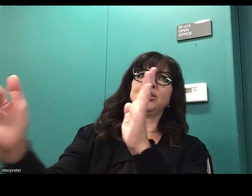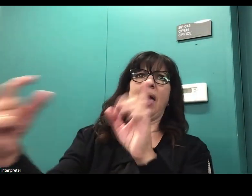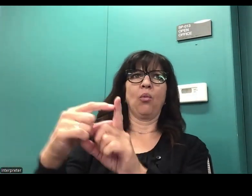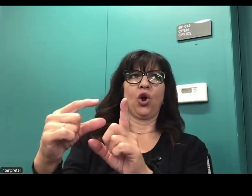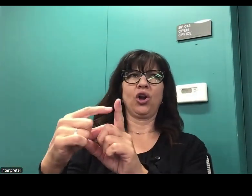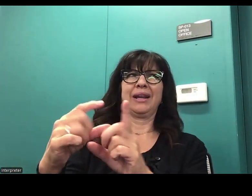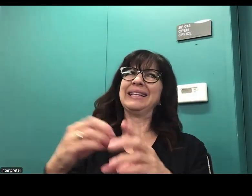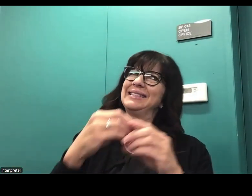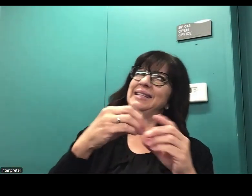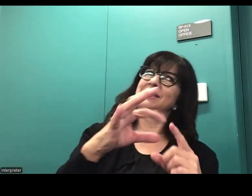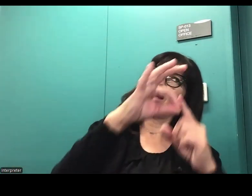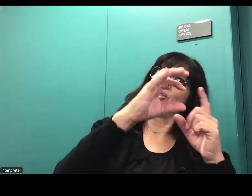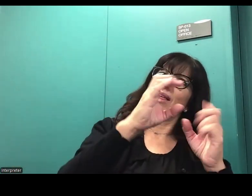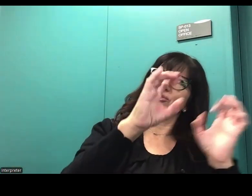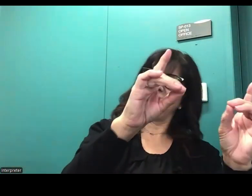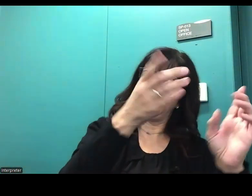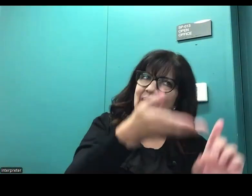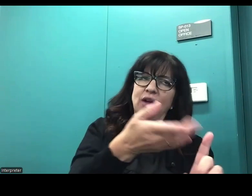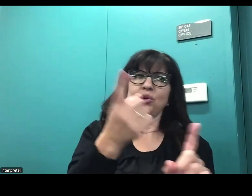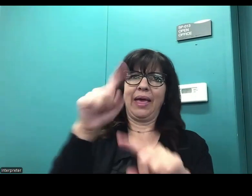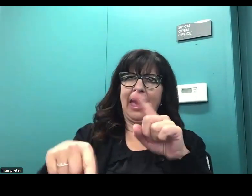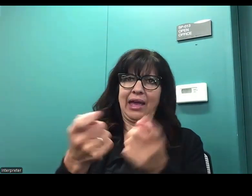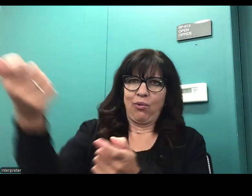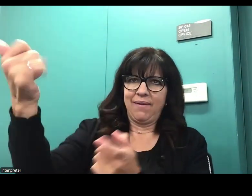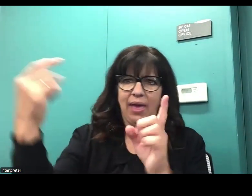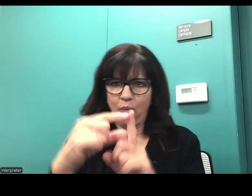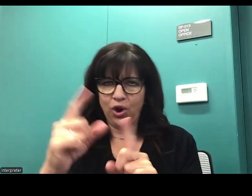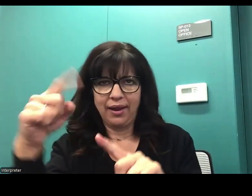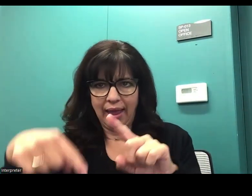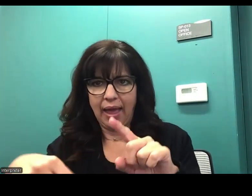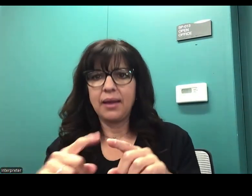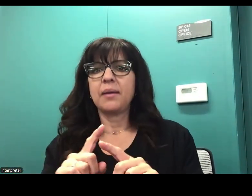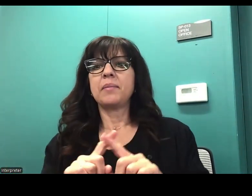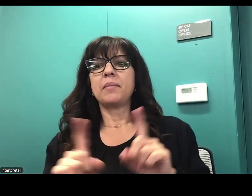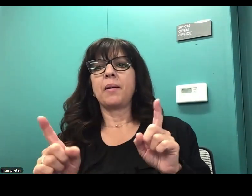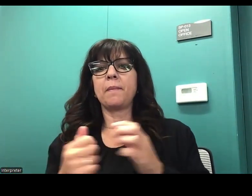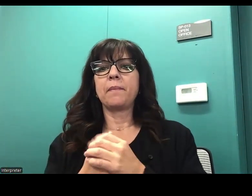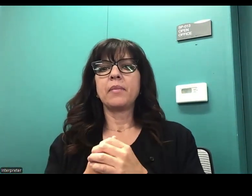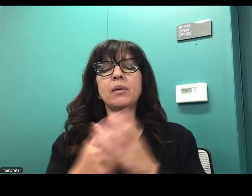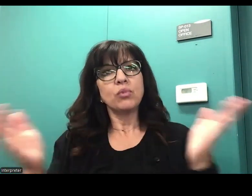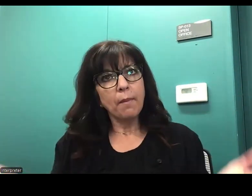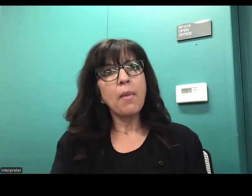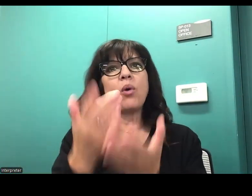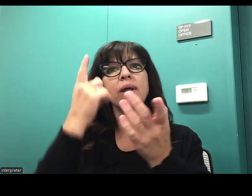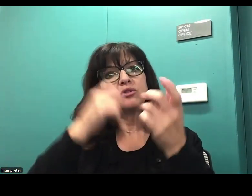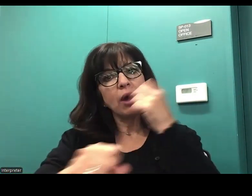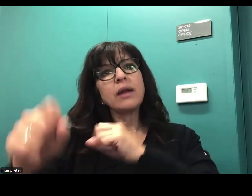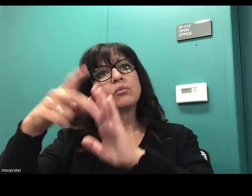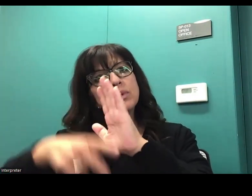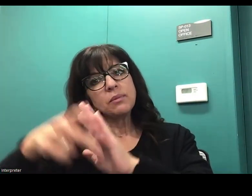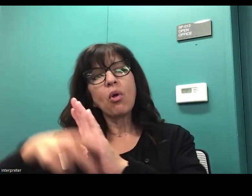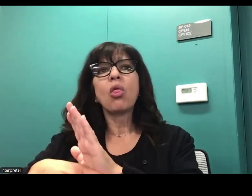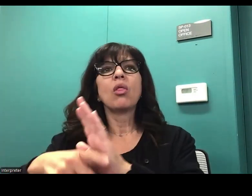special education. So they can't really do that. But yeah, promoting the strategies and principles